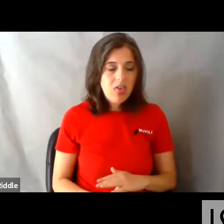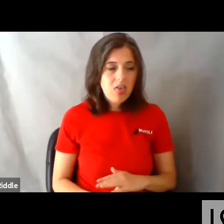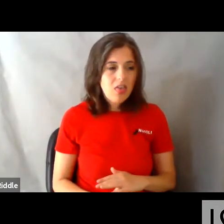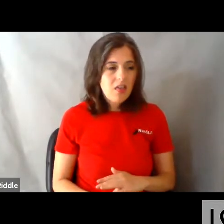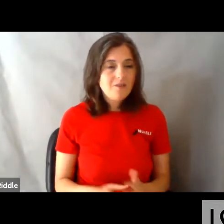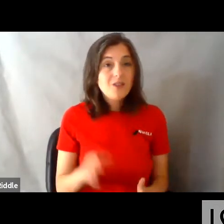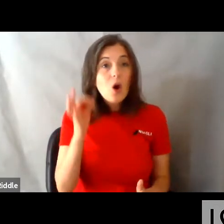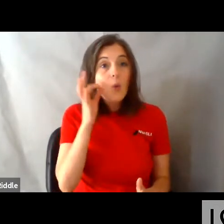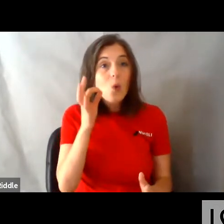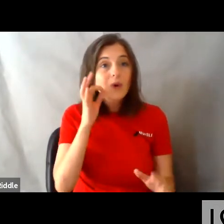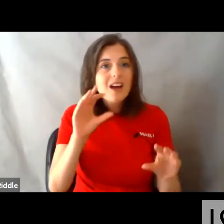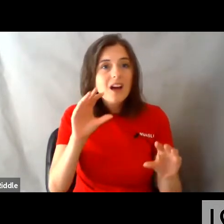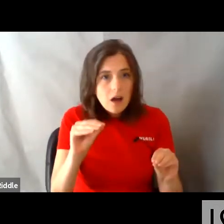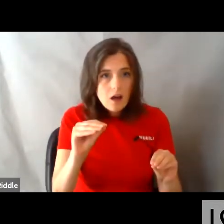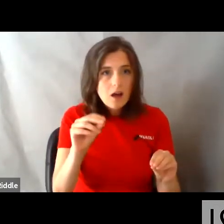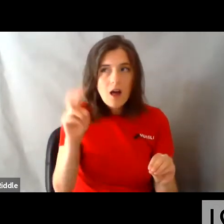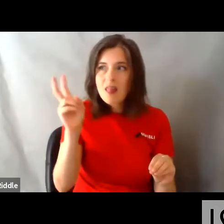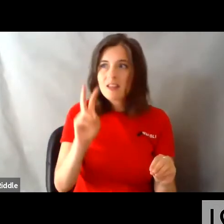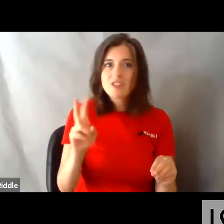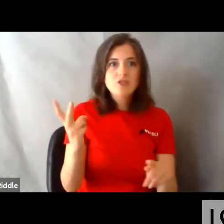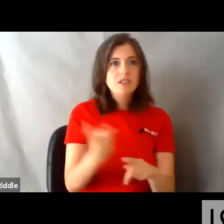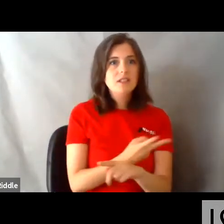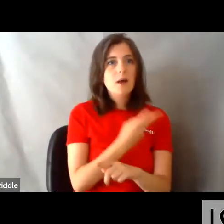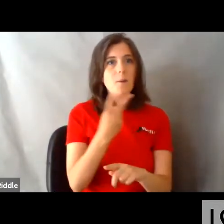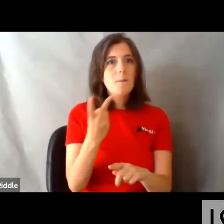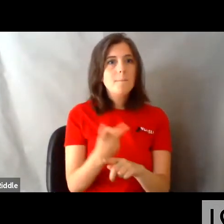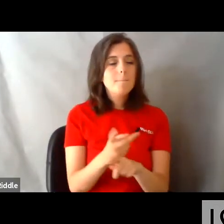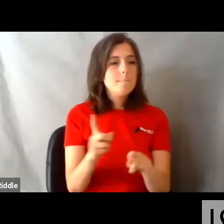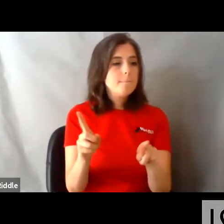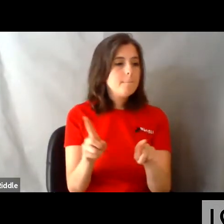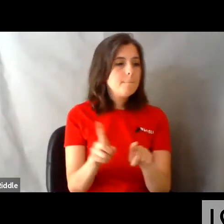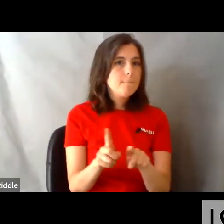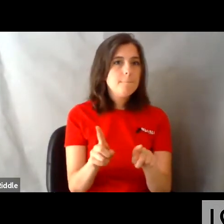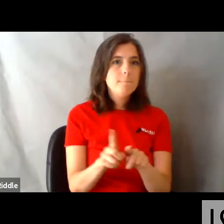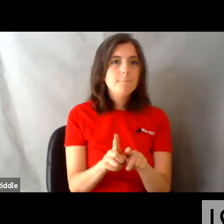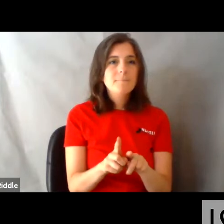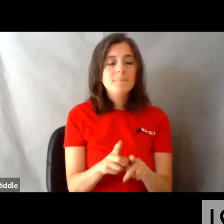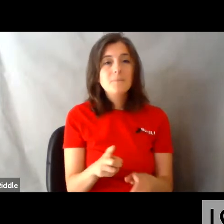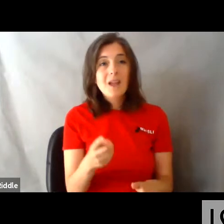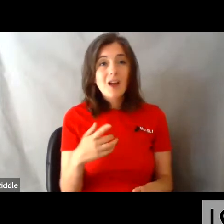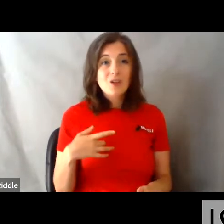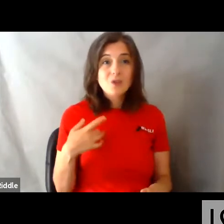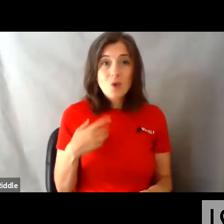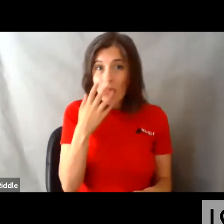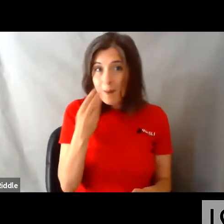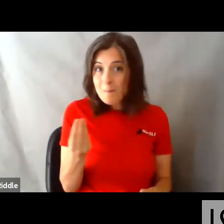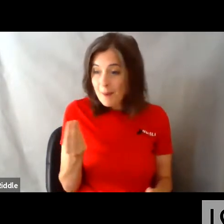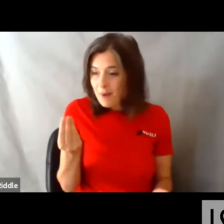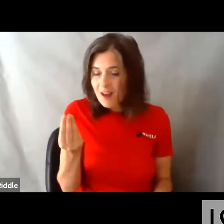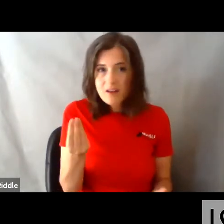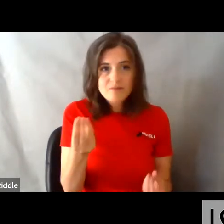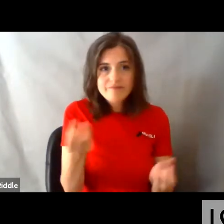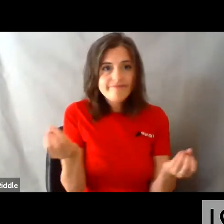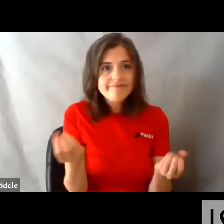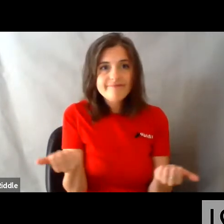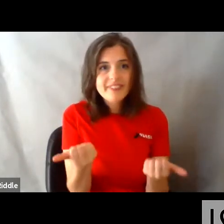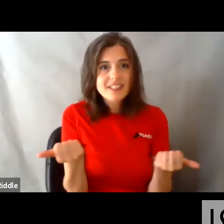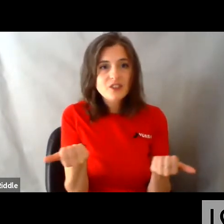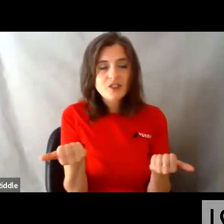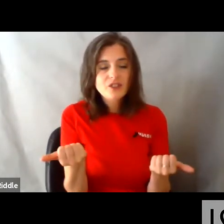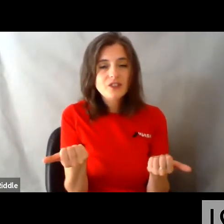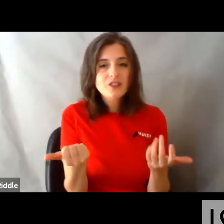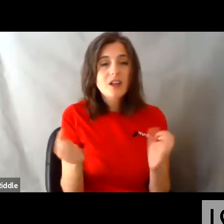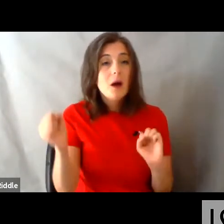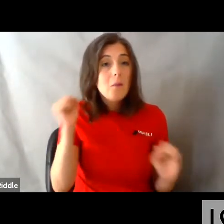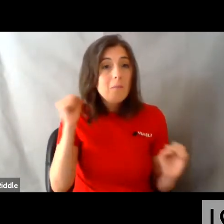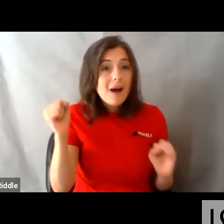Water cut off, electricity too. Have no toilet paper for the loo. Can't have a bath, I'm starting